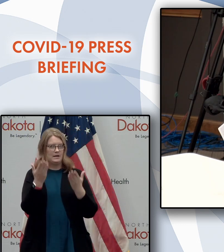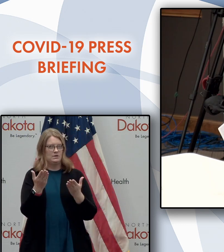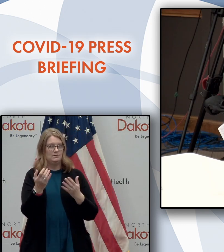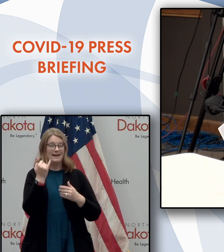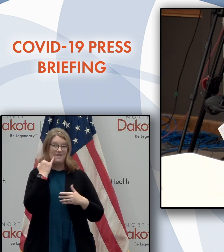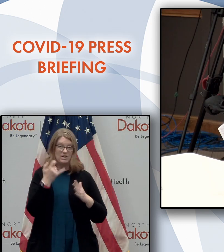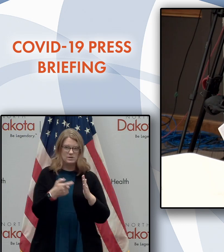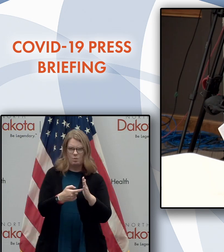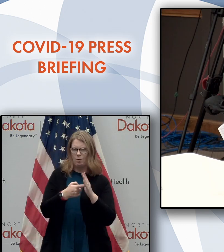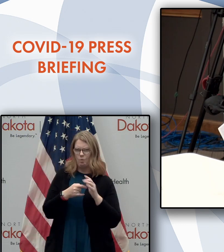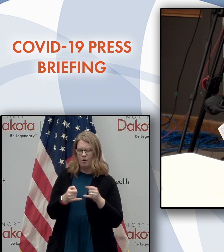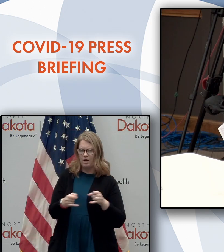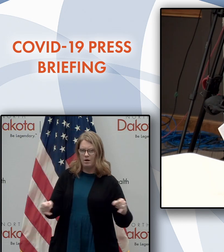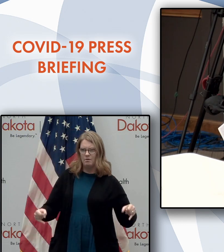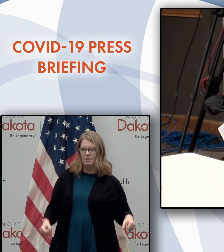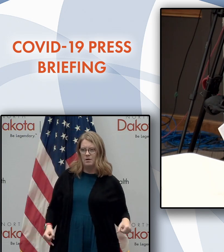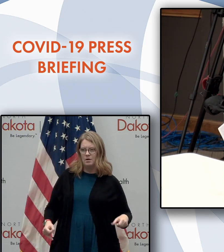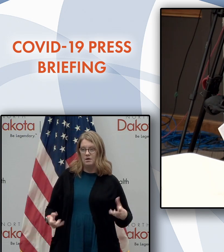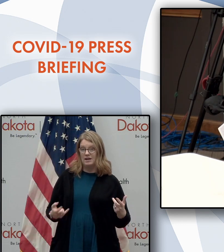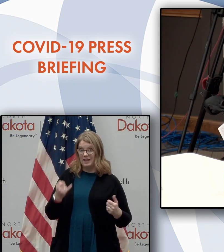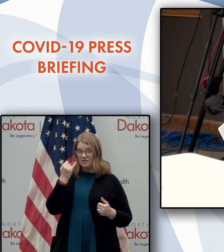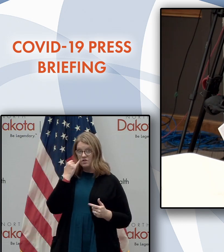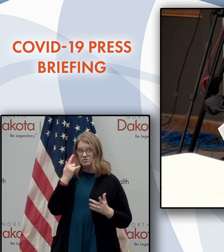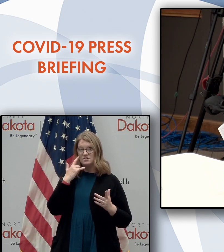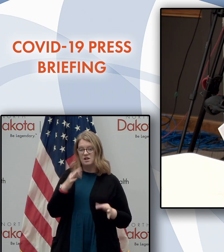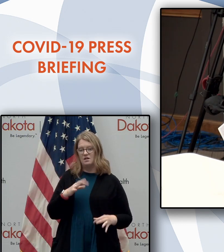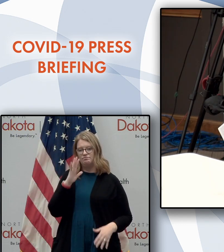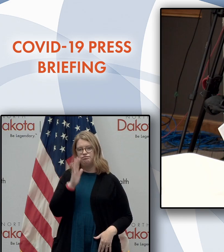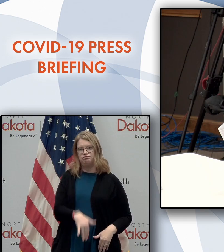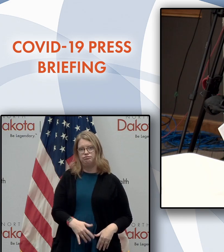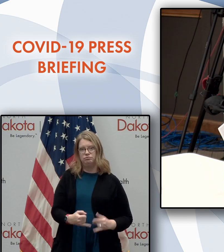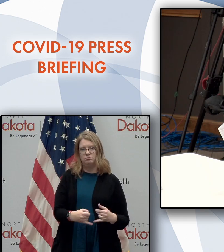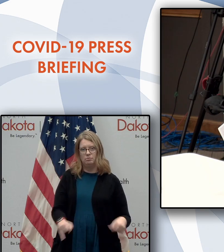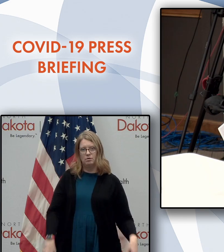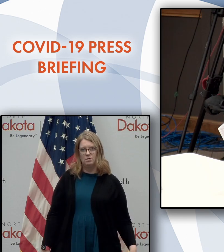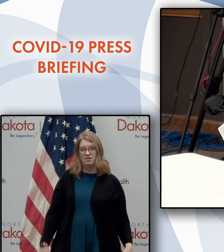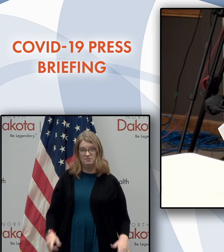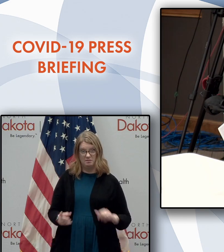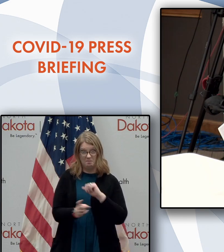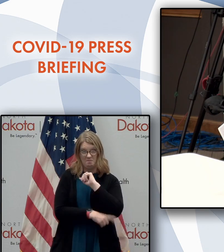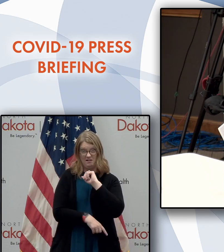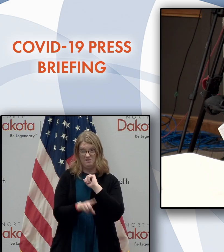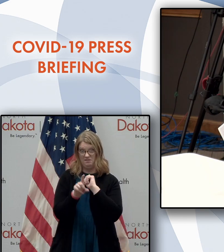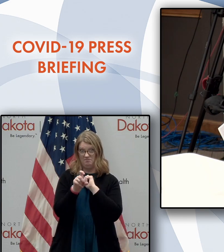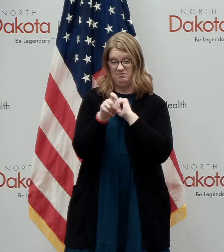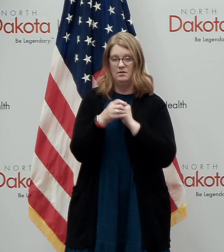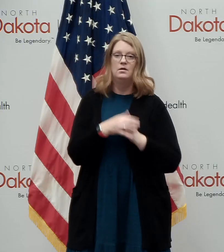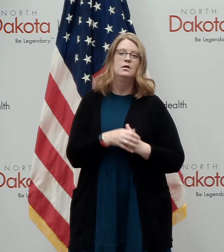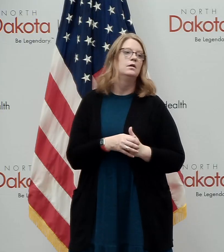is a requirement, is there any penalty for breaking the quarantine? The